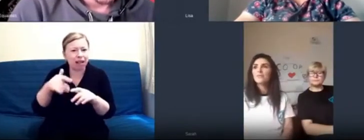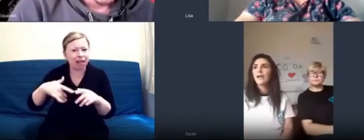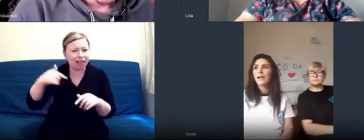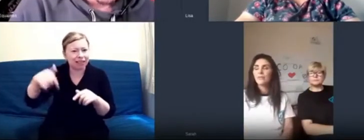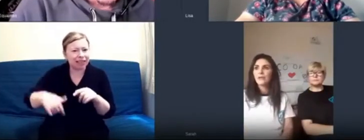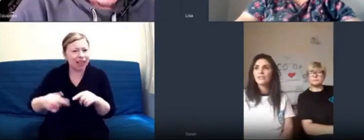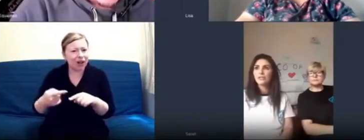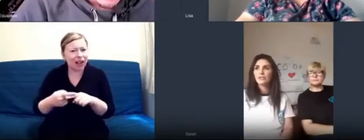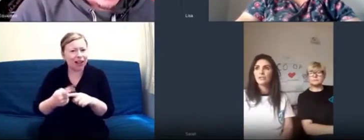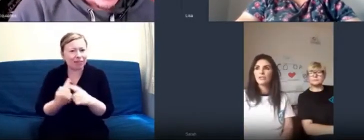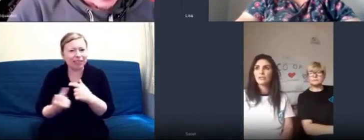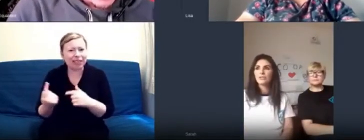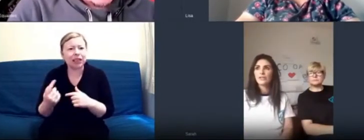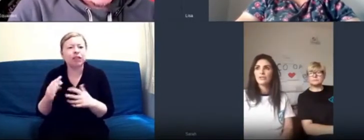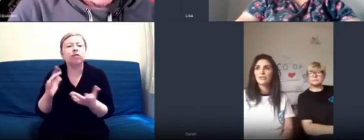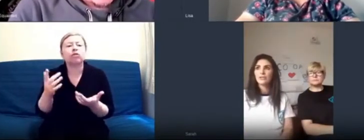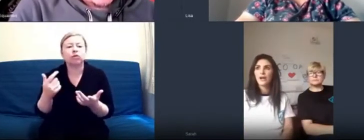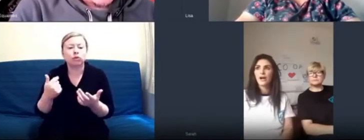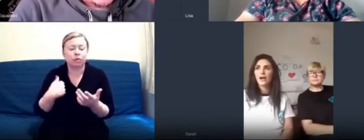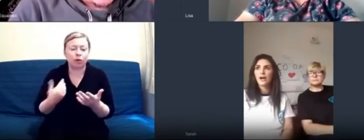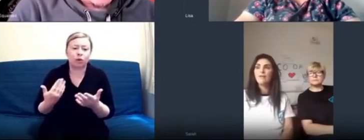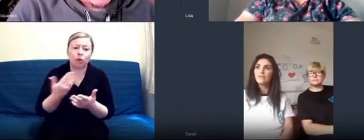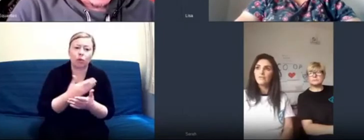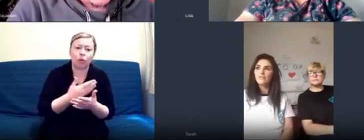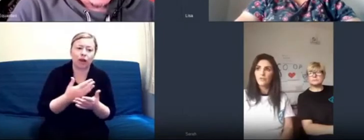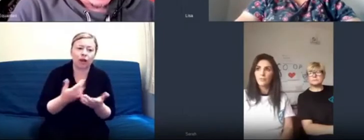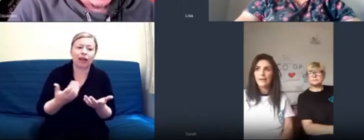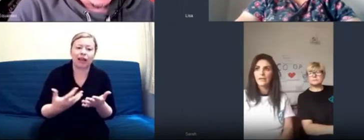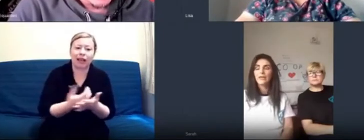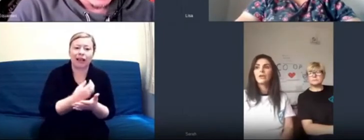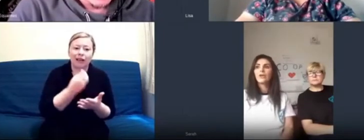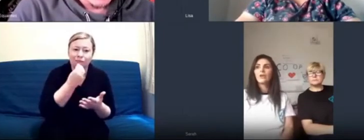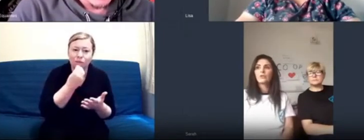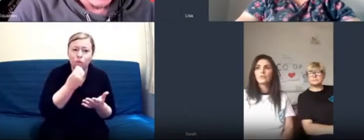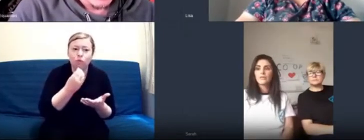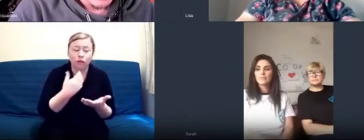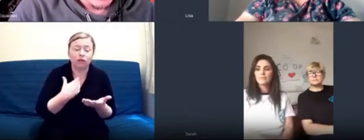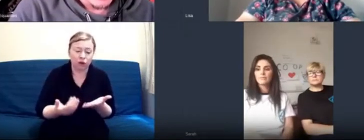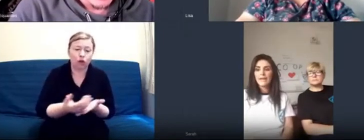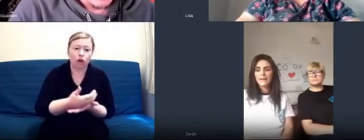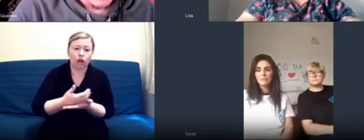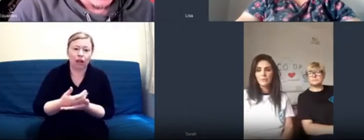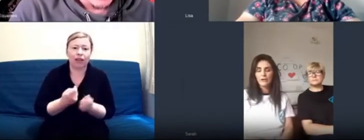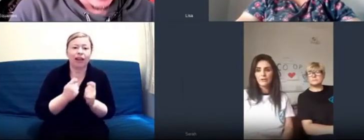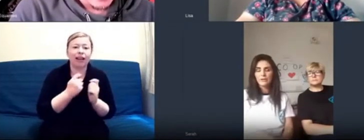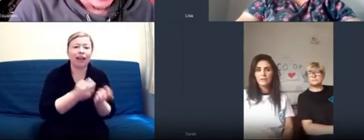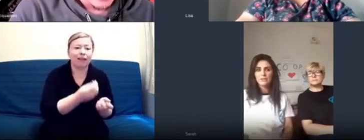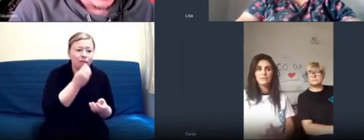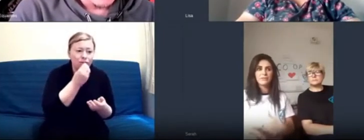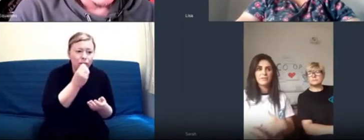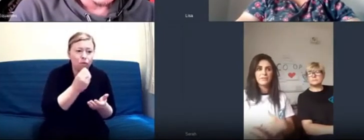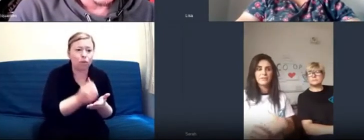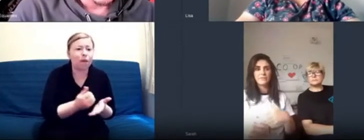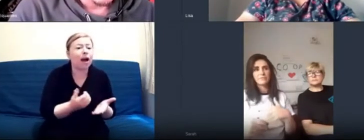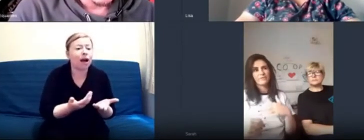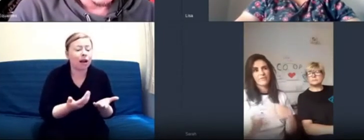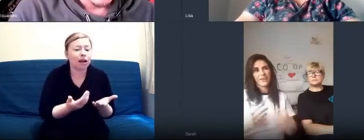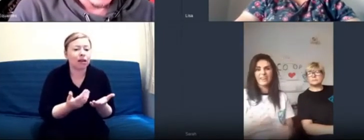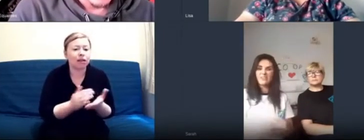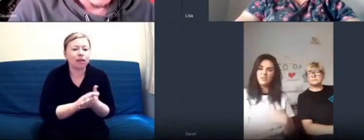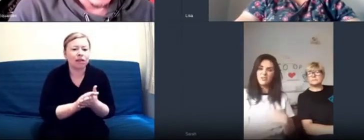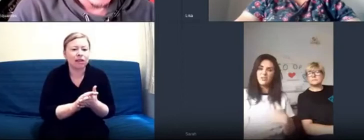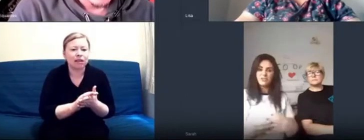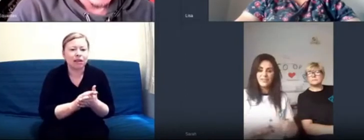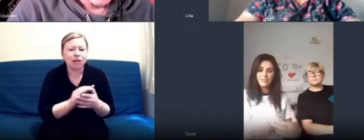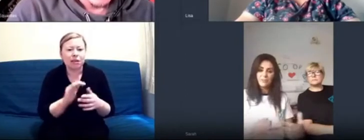food. I went to give it to a food bank whose times were didn't really